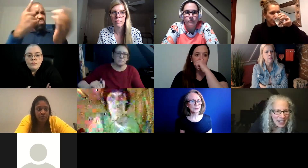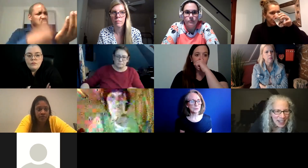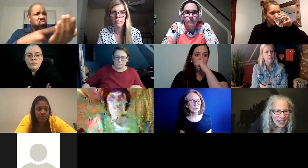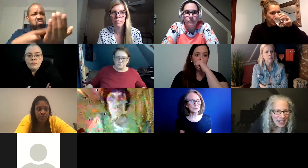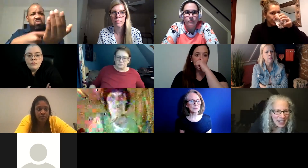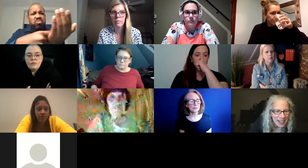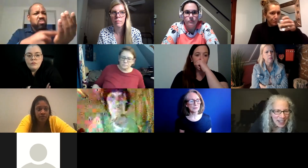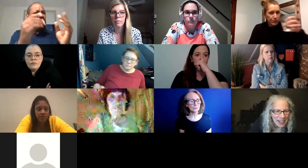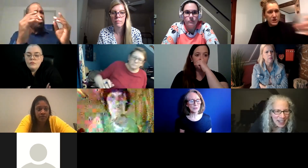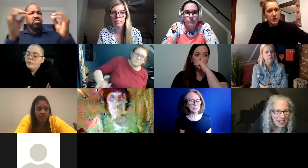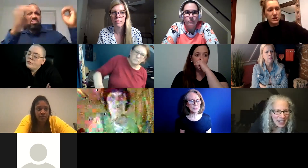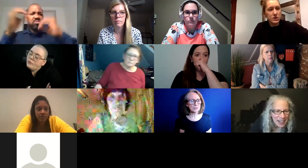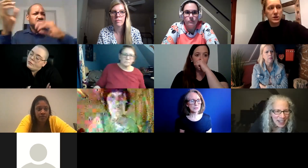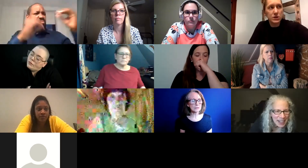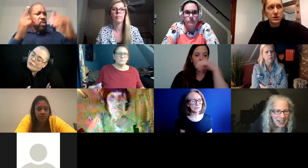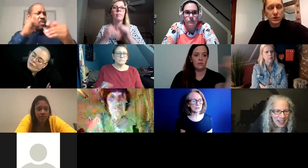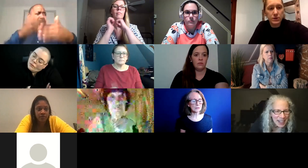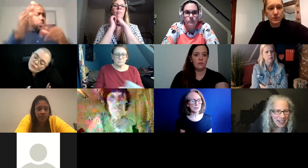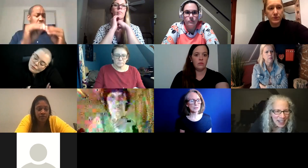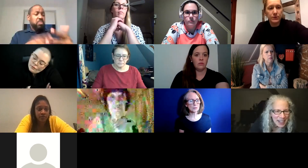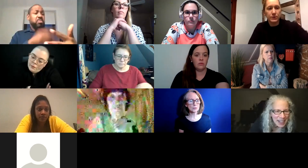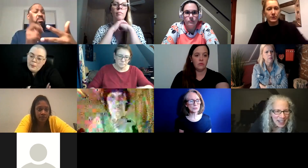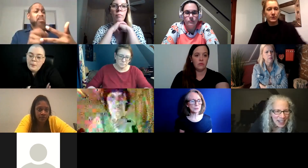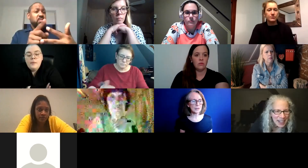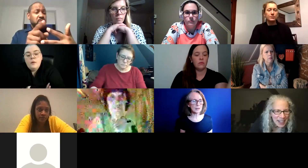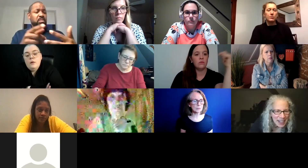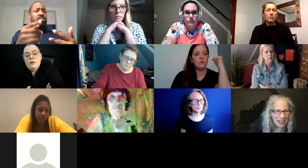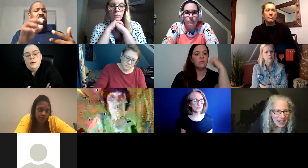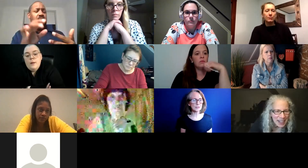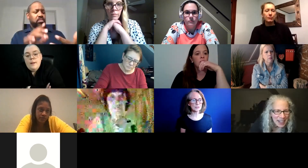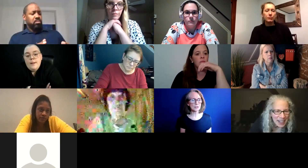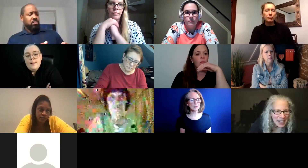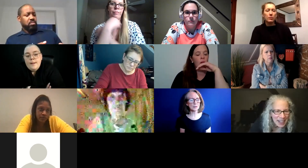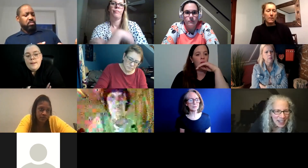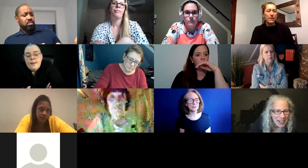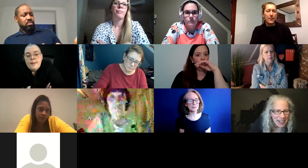So what kinds of things, what kinds of goals do you have? What would you like to talk about in the meeting?